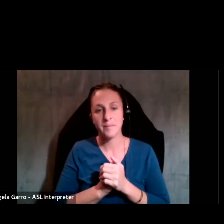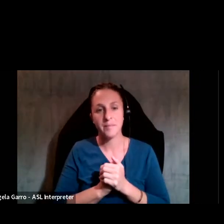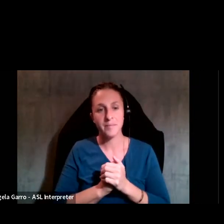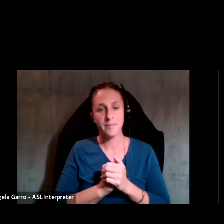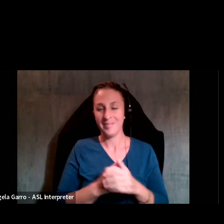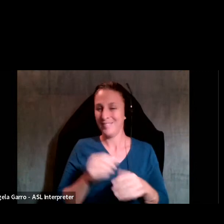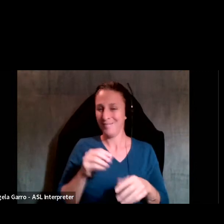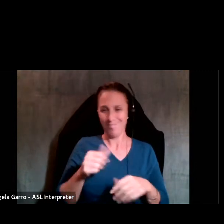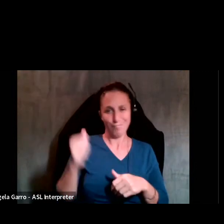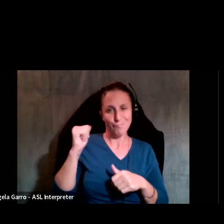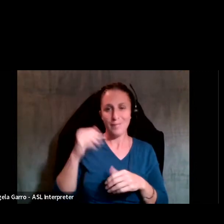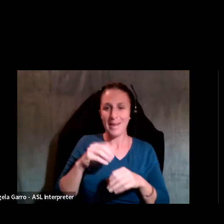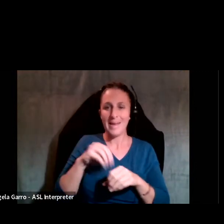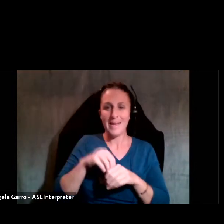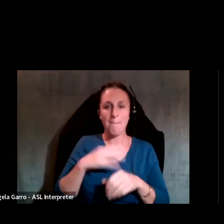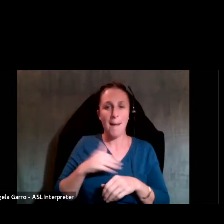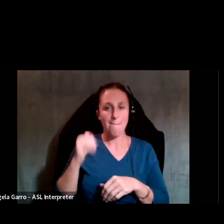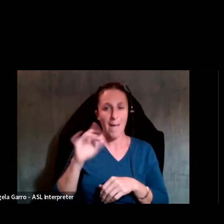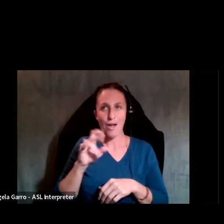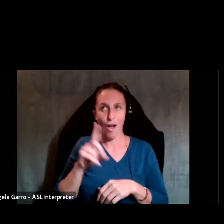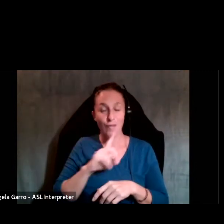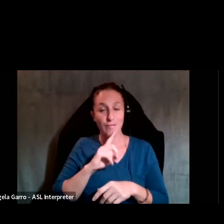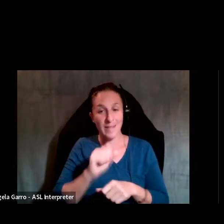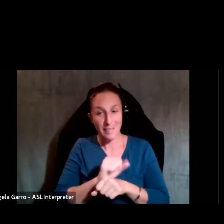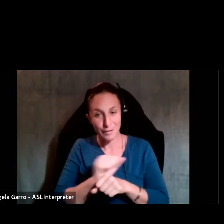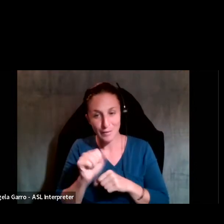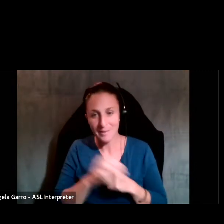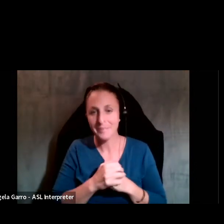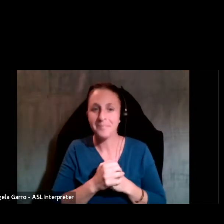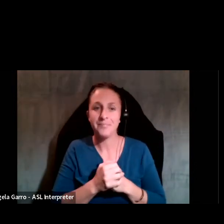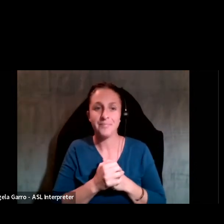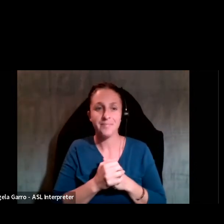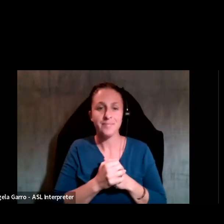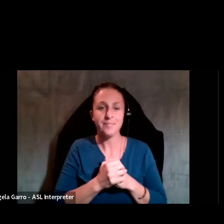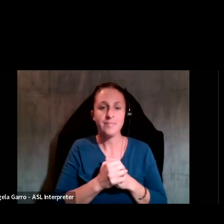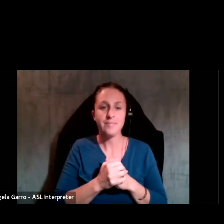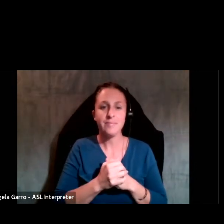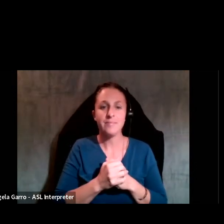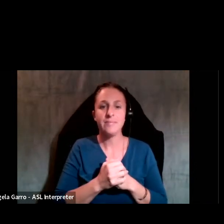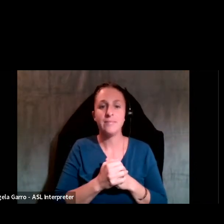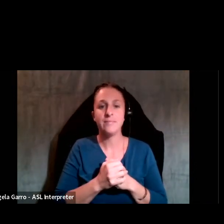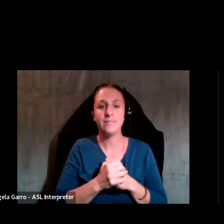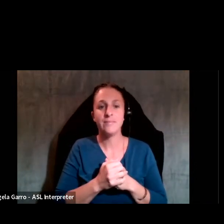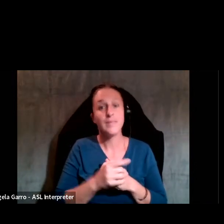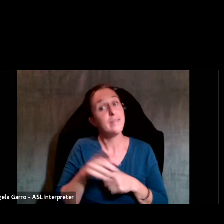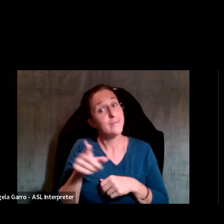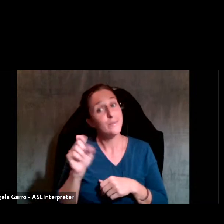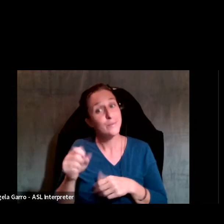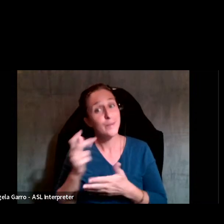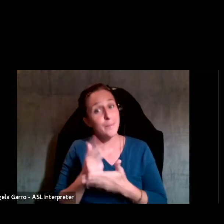backyard. Literally. All right. Yeah, you could park in my house.